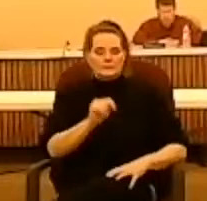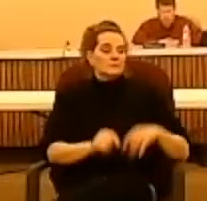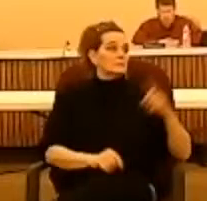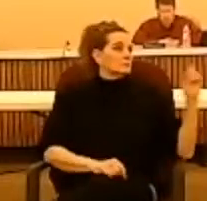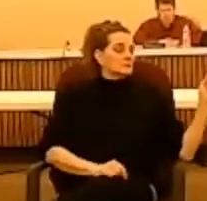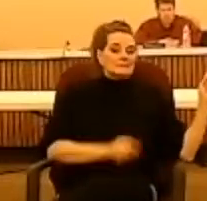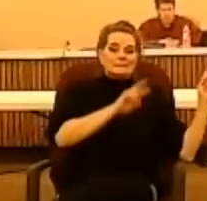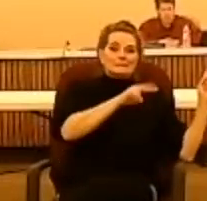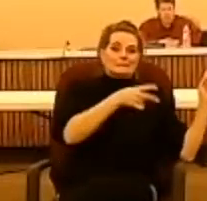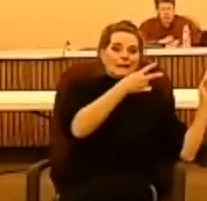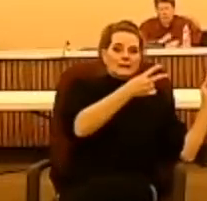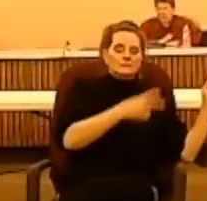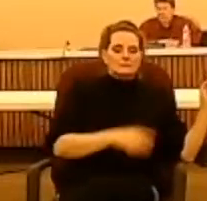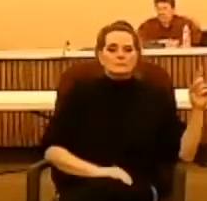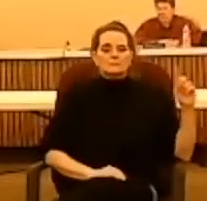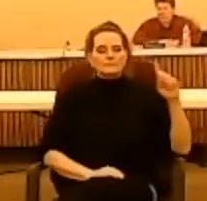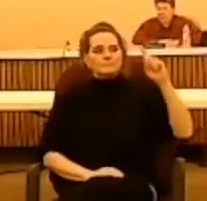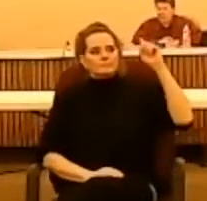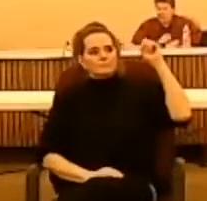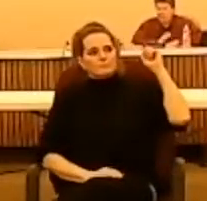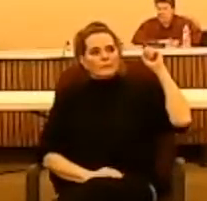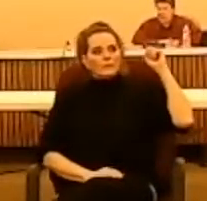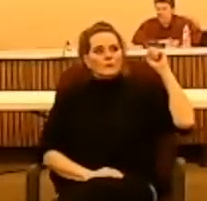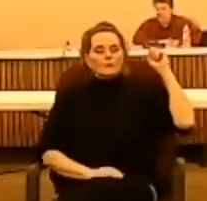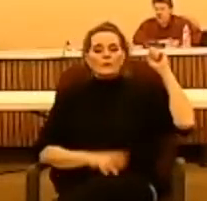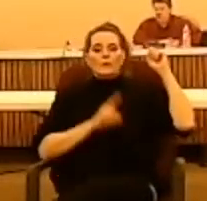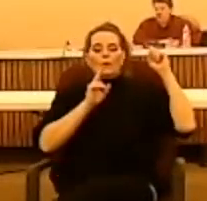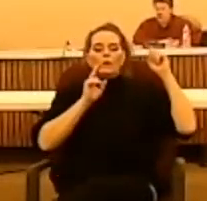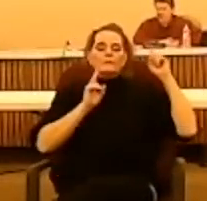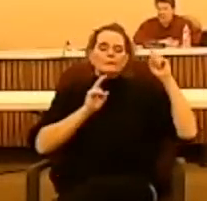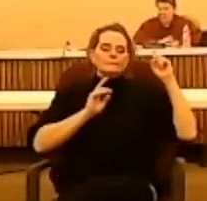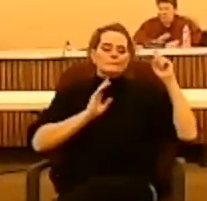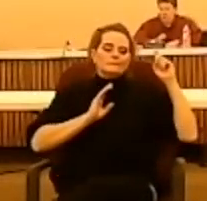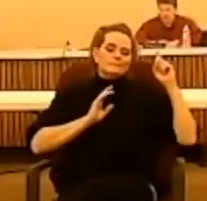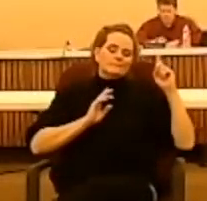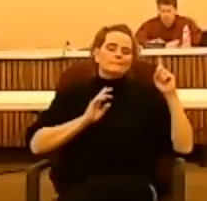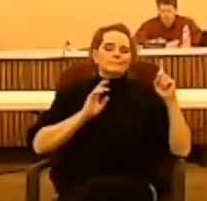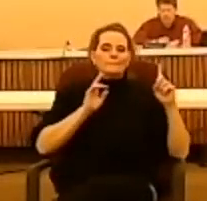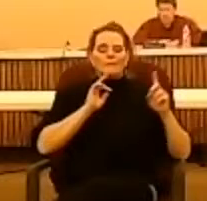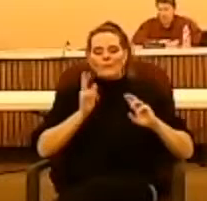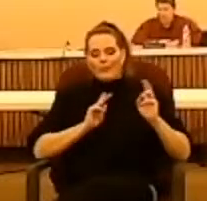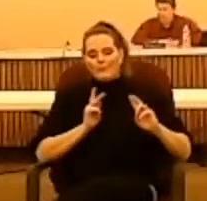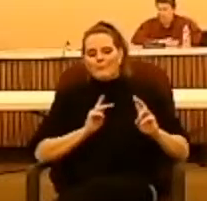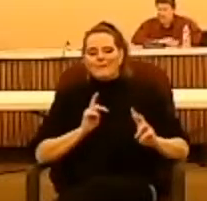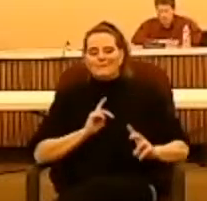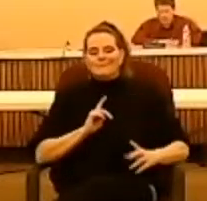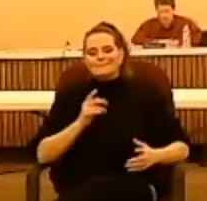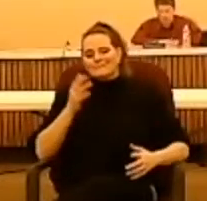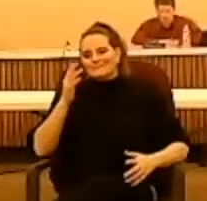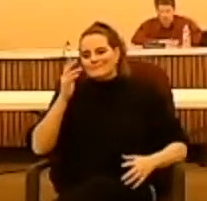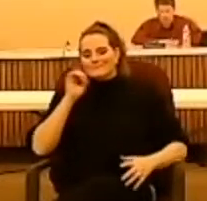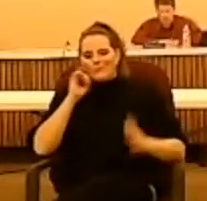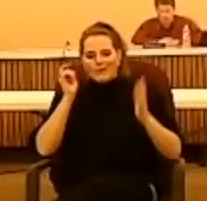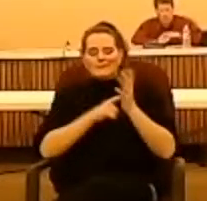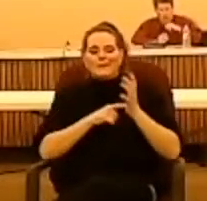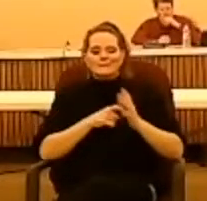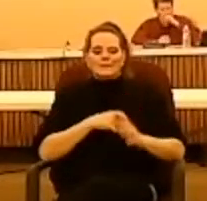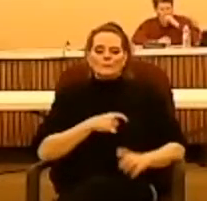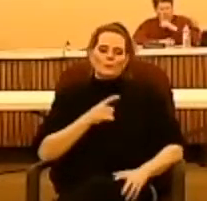So for those who, are town board aficionados and recognize that we had done this